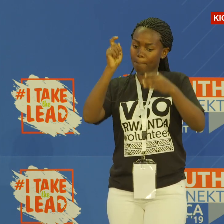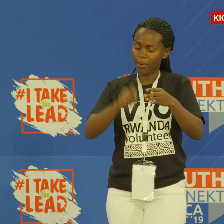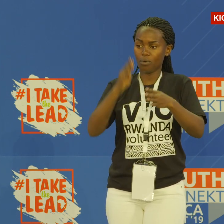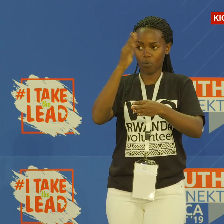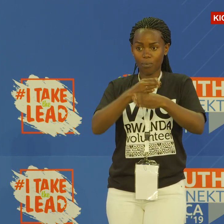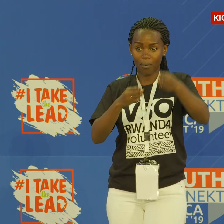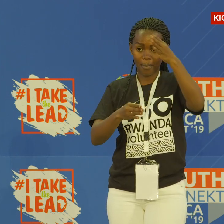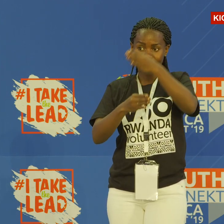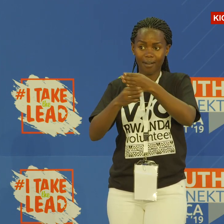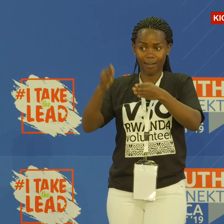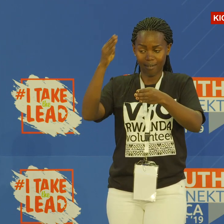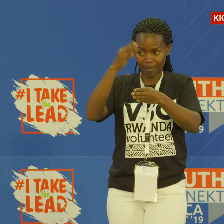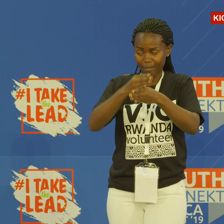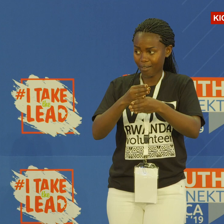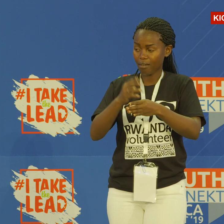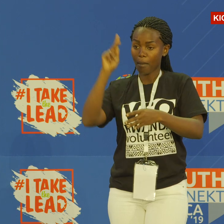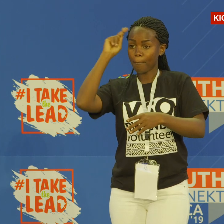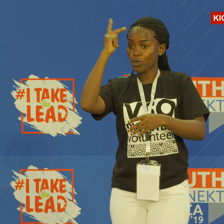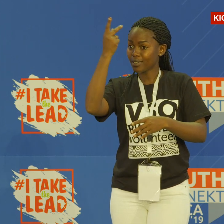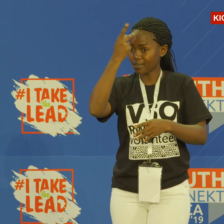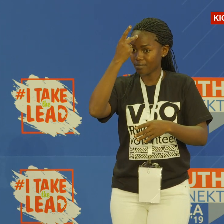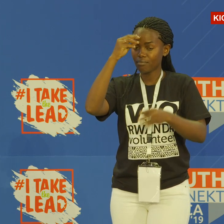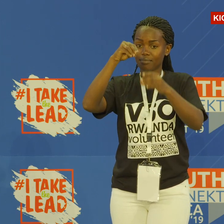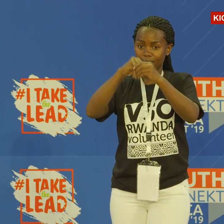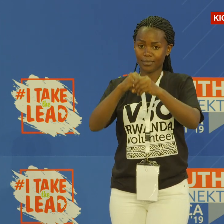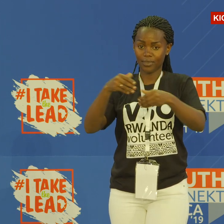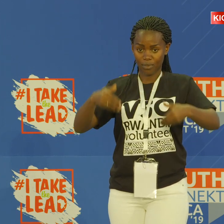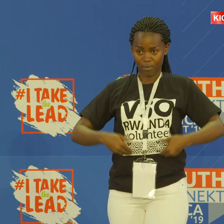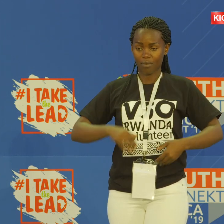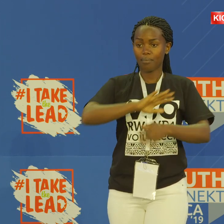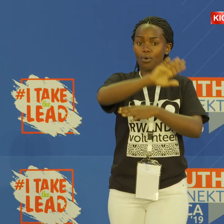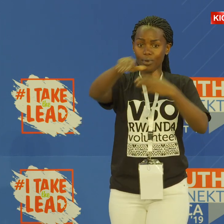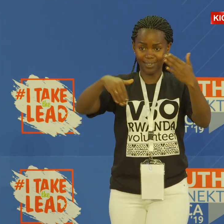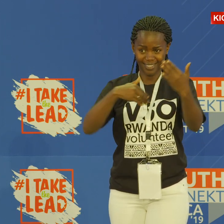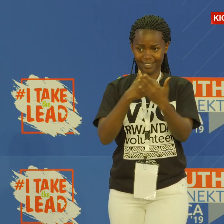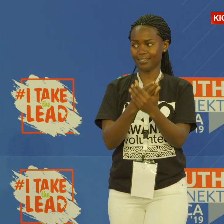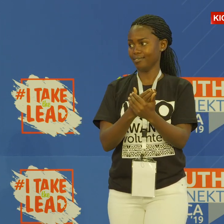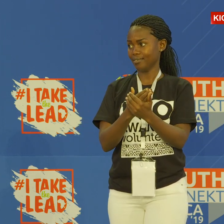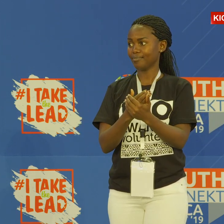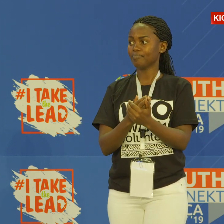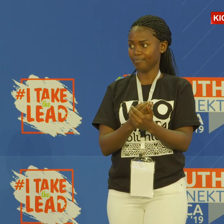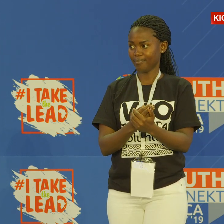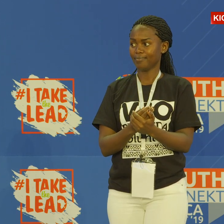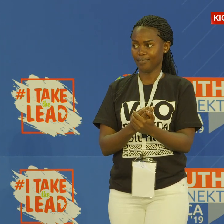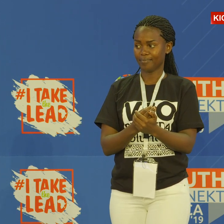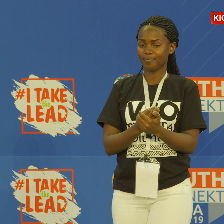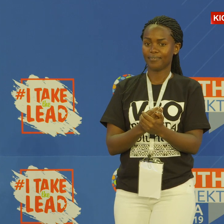in volunteerism. I also want to challenge different agencies, like we do have UN agencies,